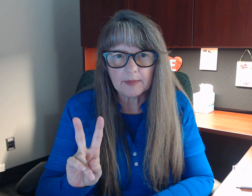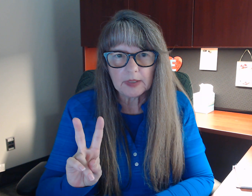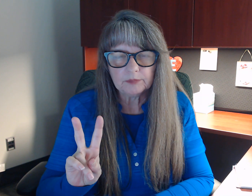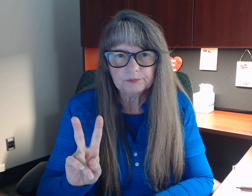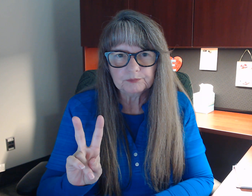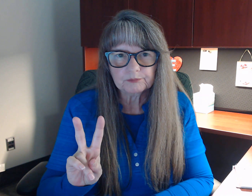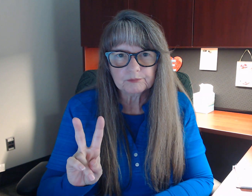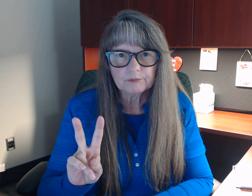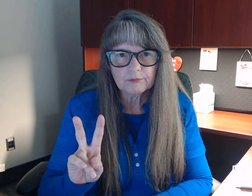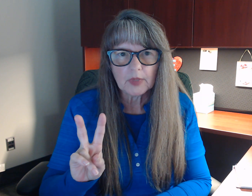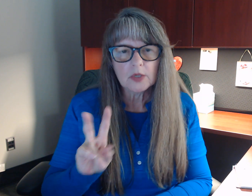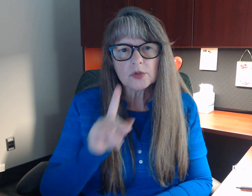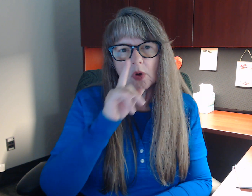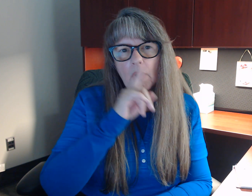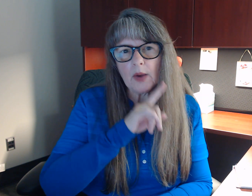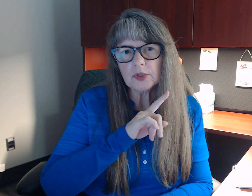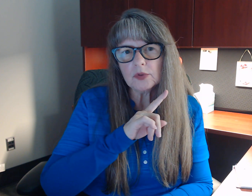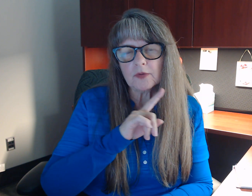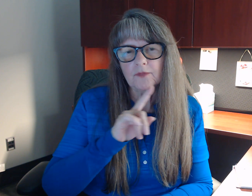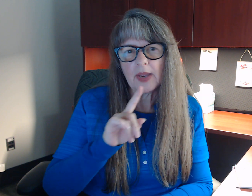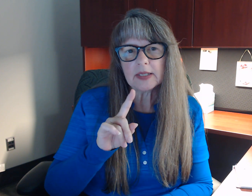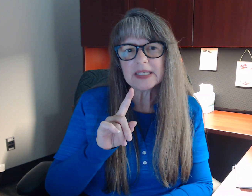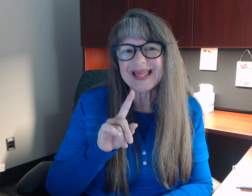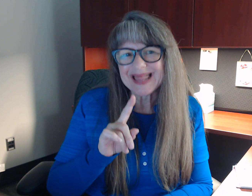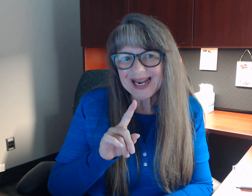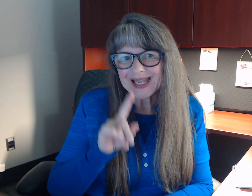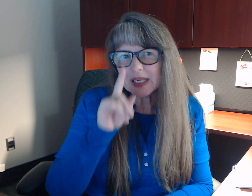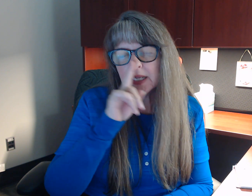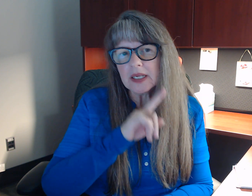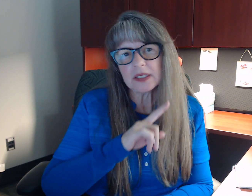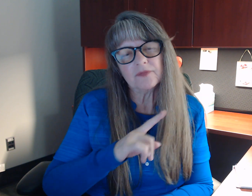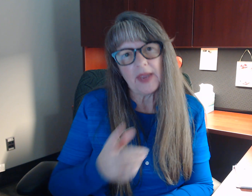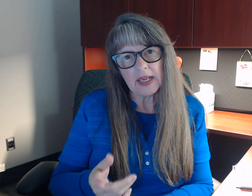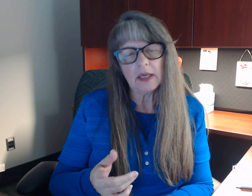vitamin. So I would use a fake. Synthetic is fake.